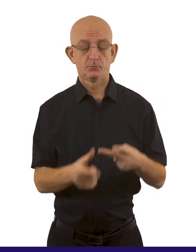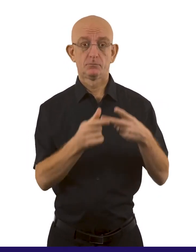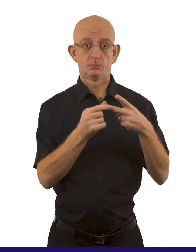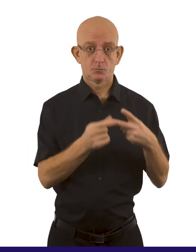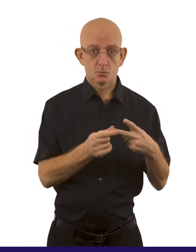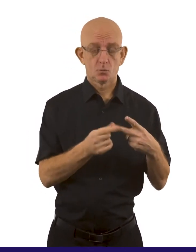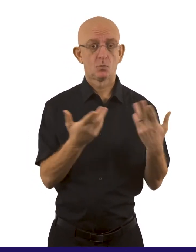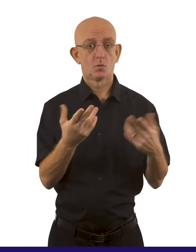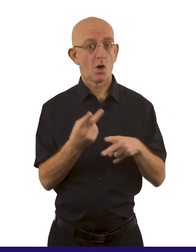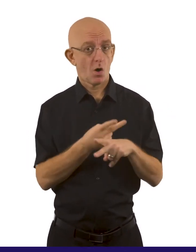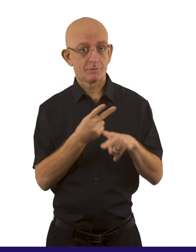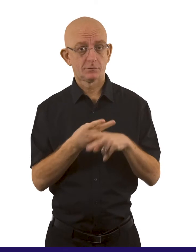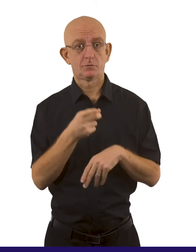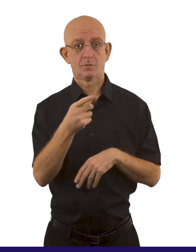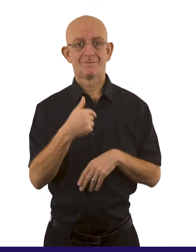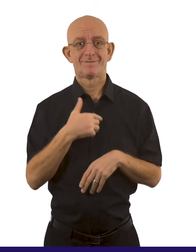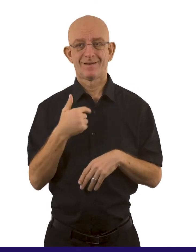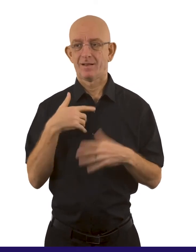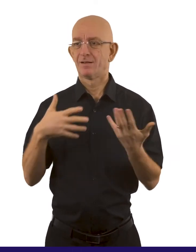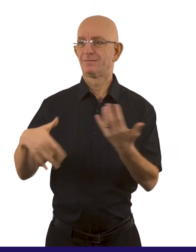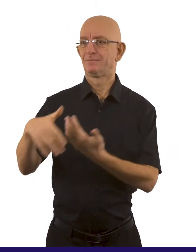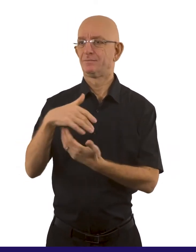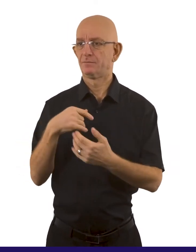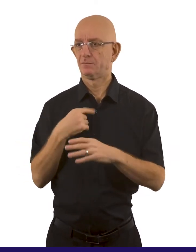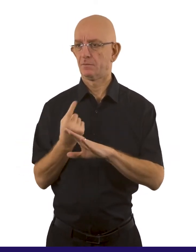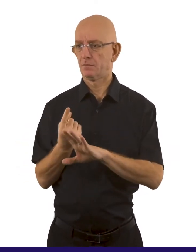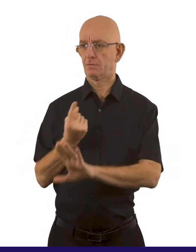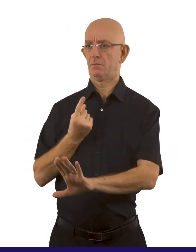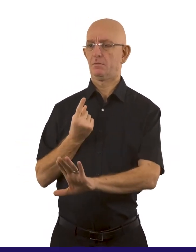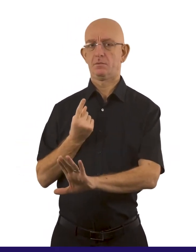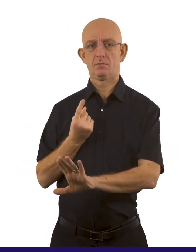How often do you feel isolated from others?